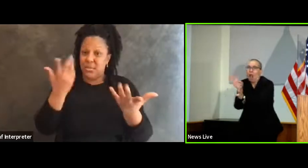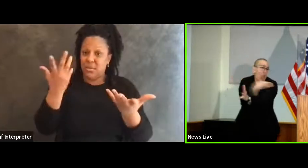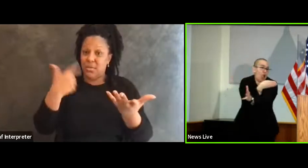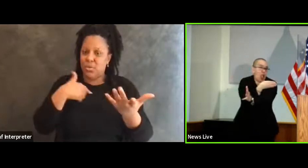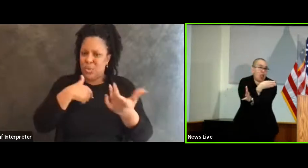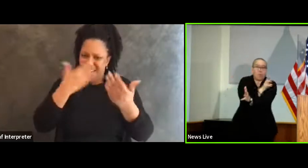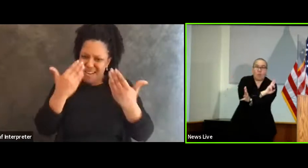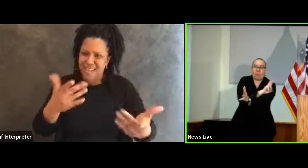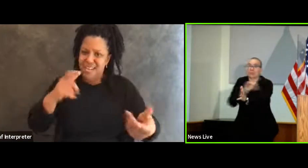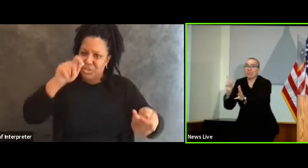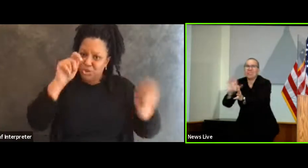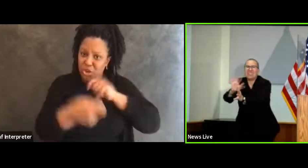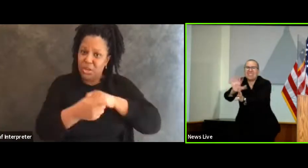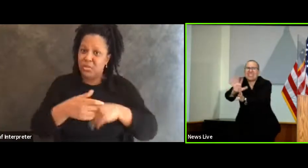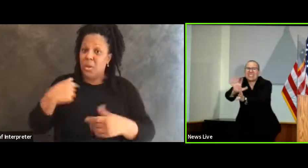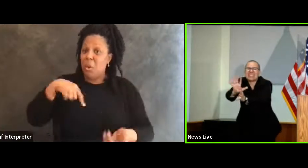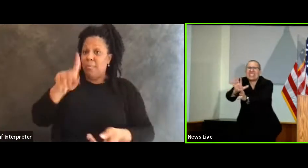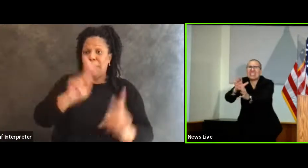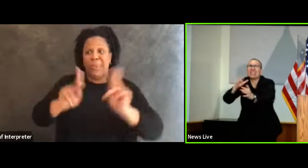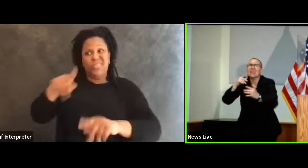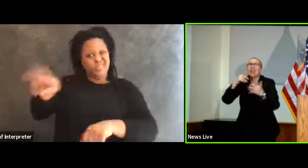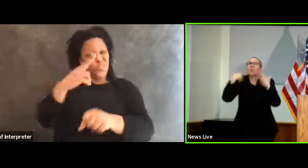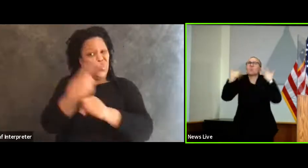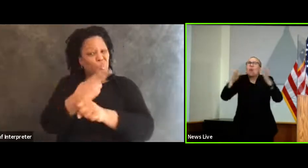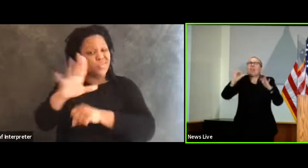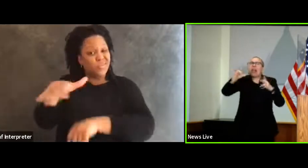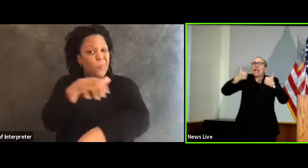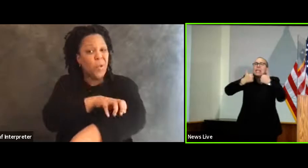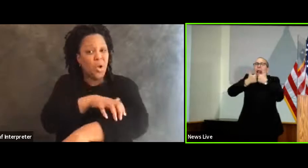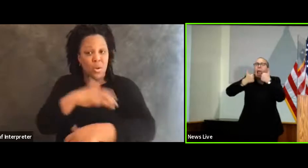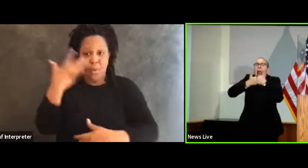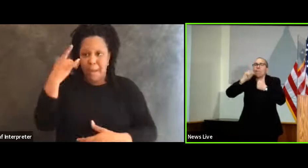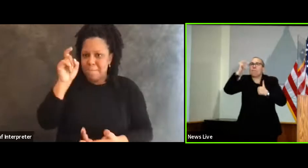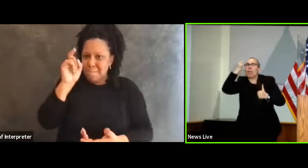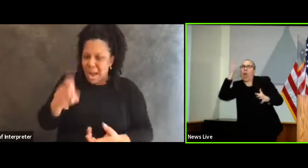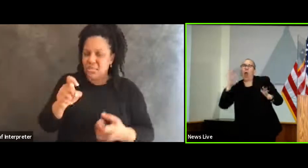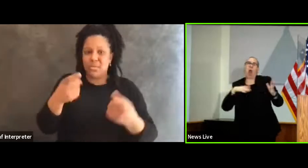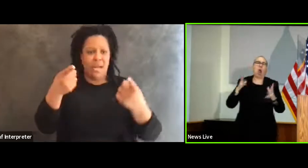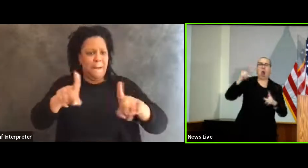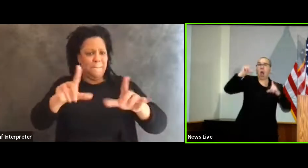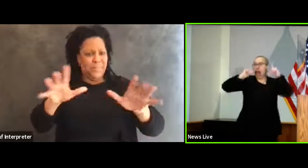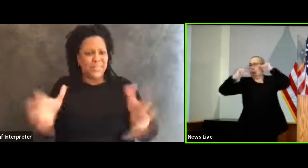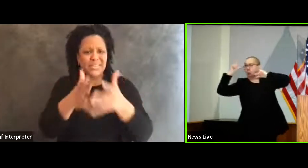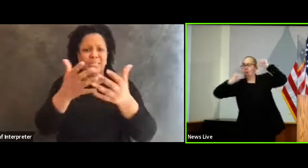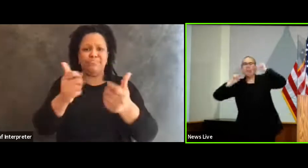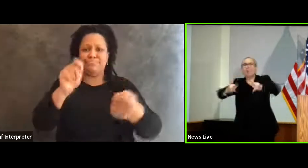capital because it needs to be done. So I will just keep trying to work with them. I